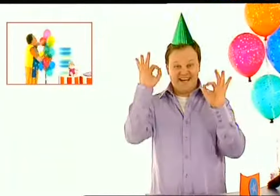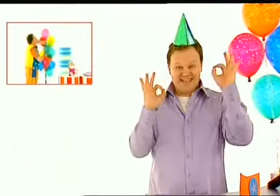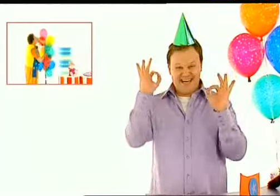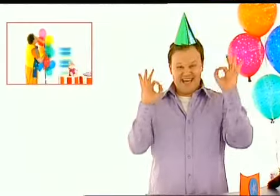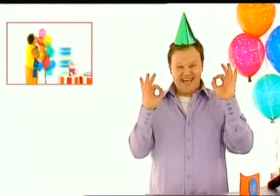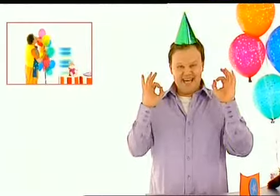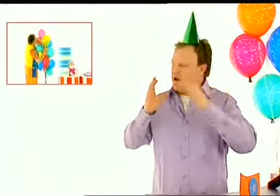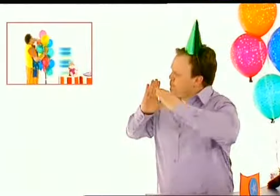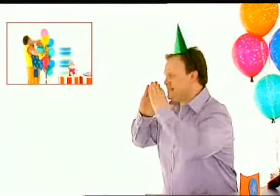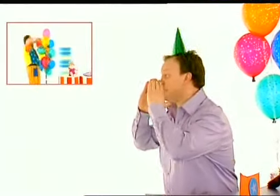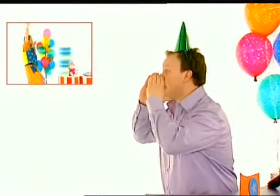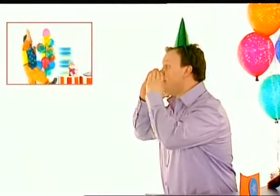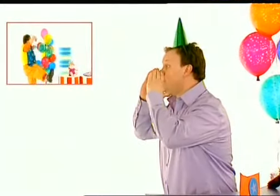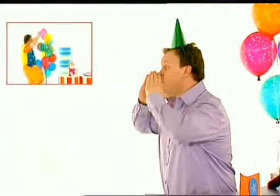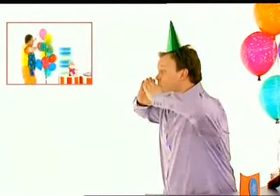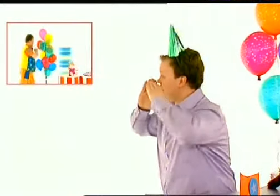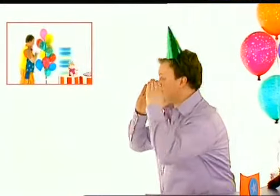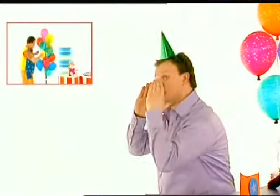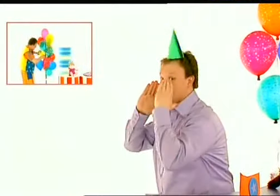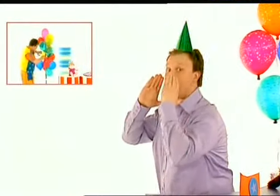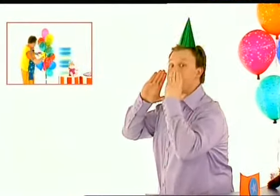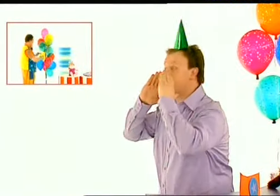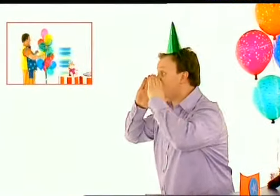party! Mr. Tumble, Mr. Tumble!